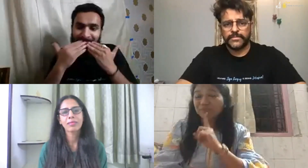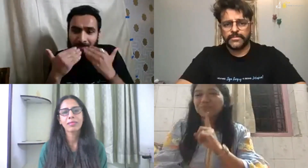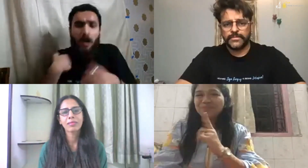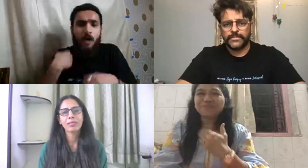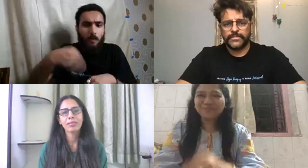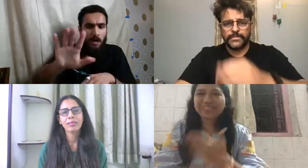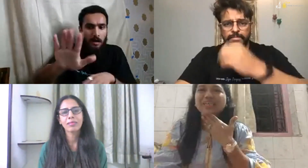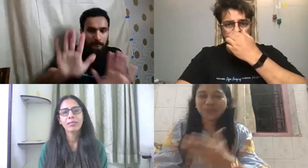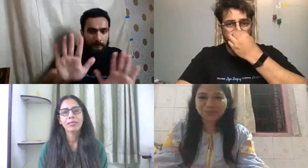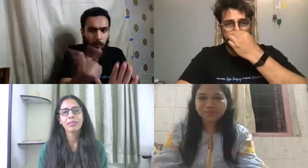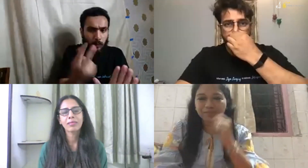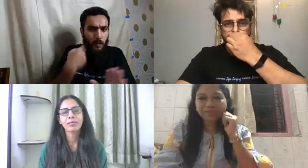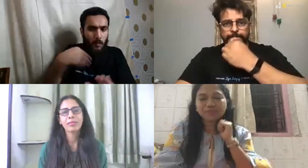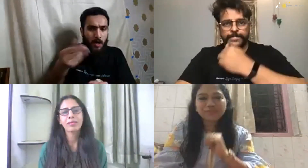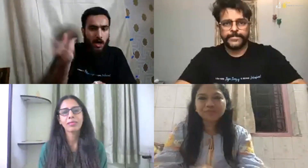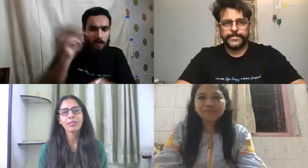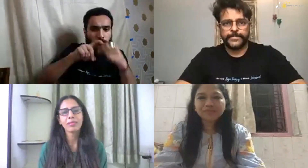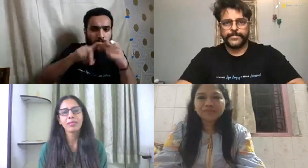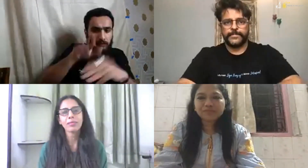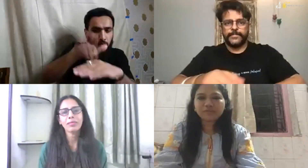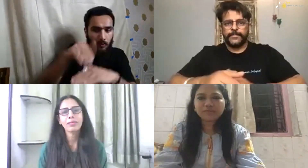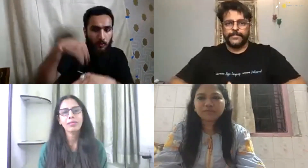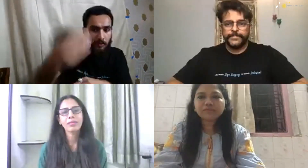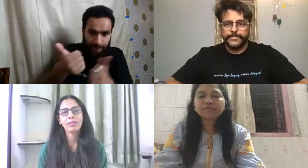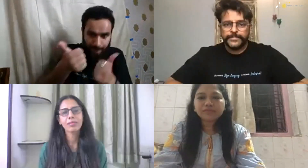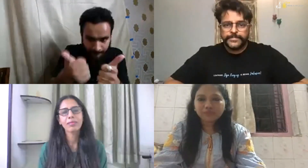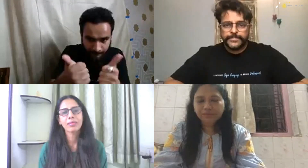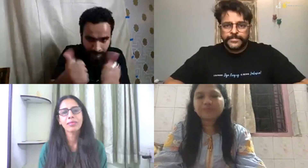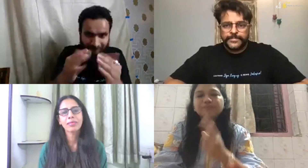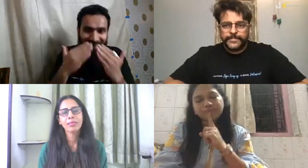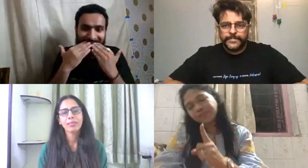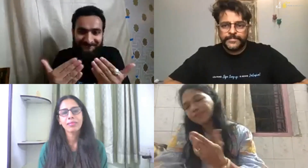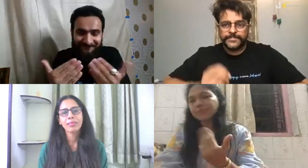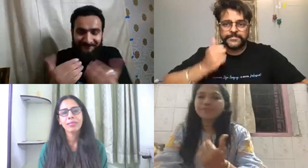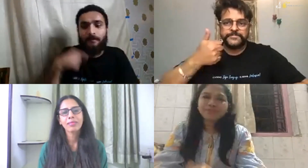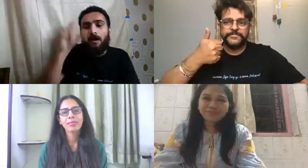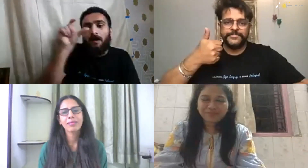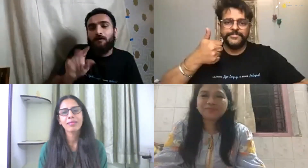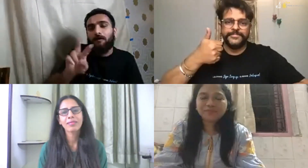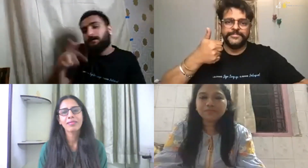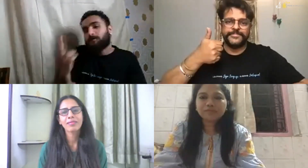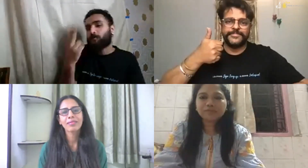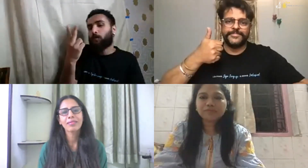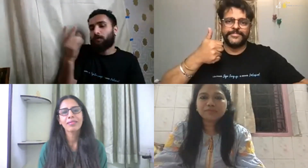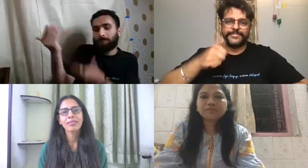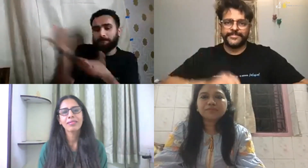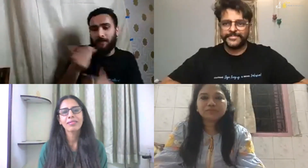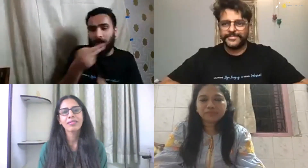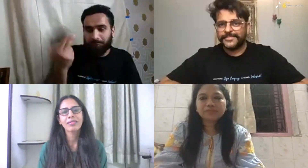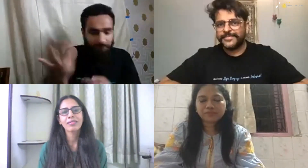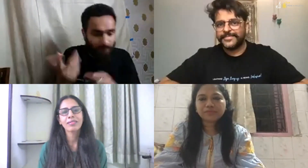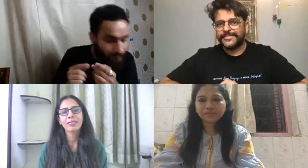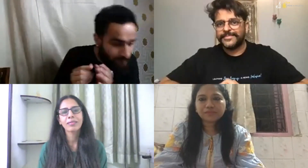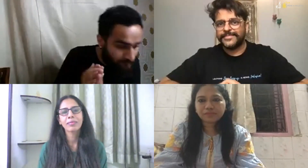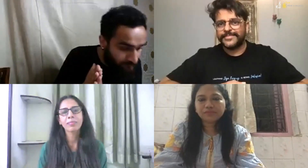schedule that you have is amazing. I mean, we will have some more questions to both of you. Yeah, thank you so much.